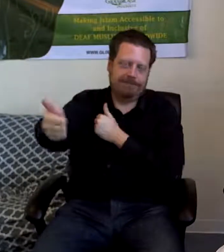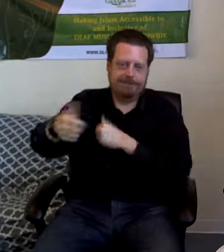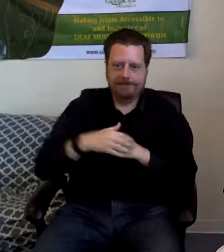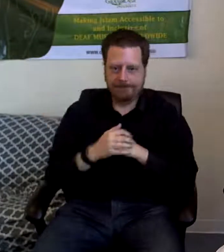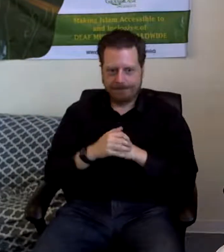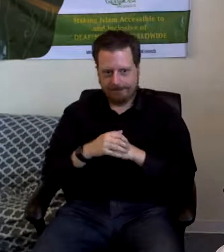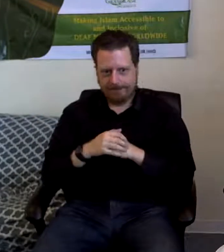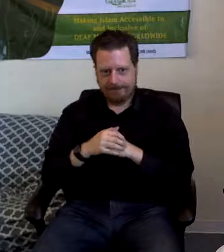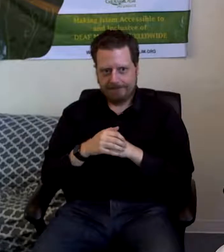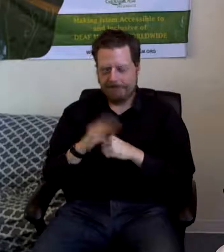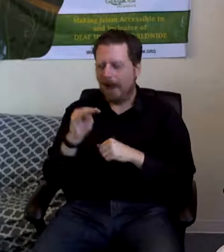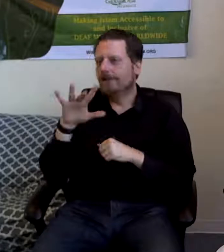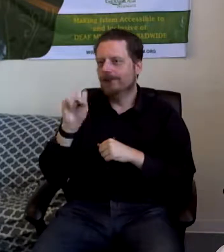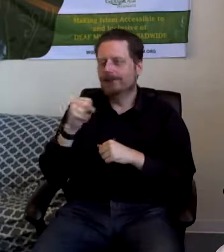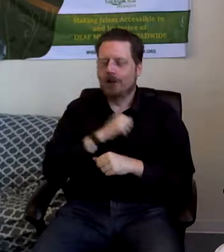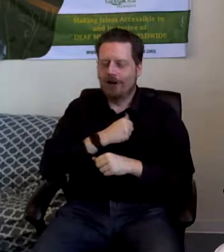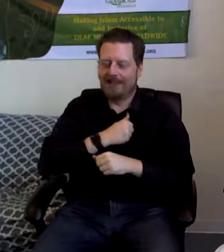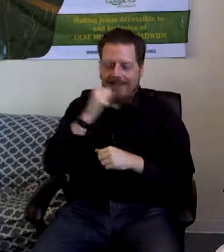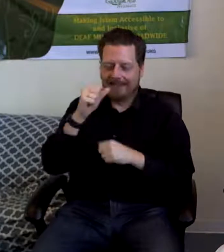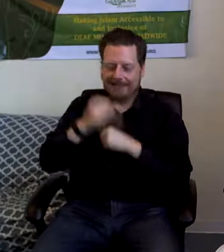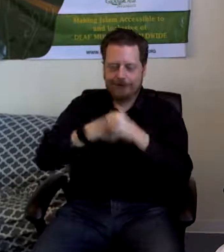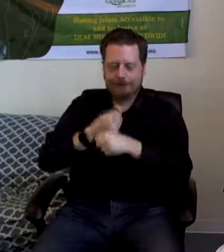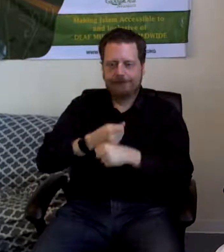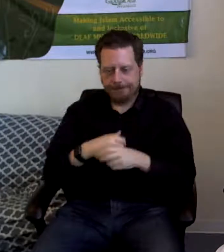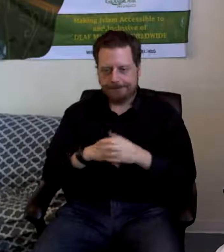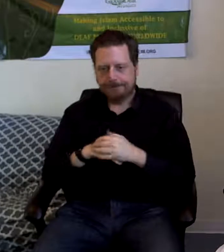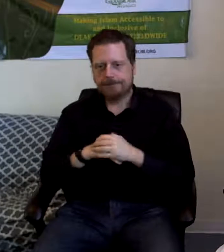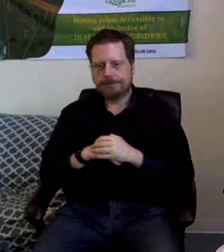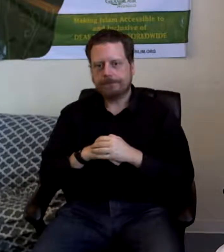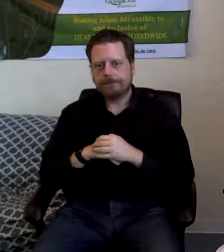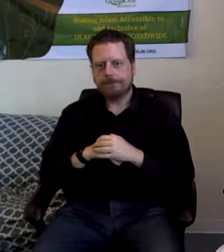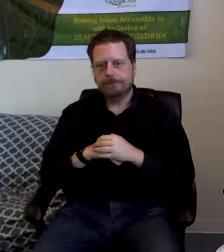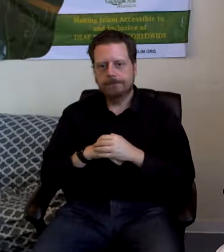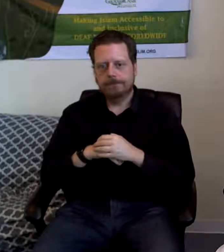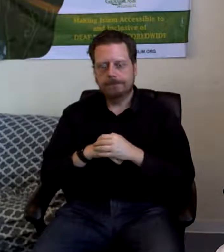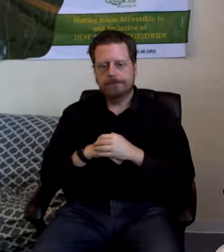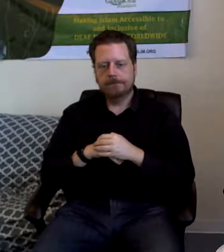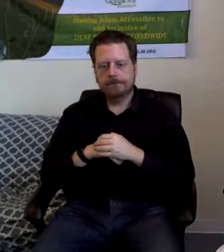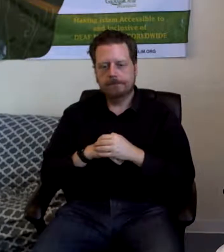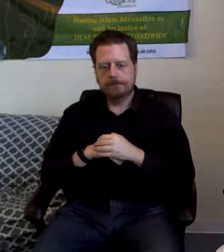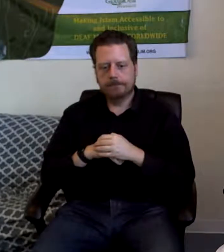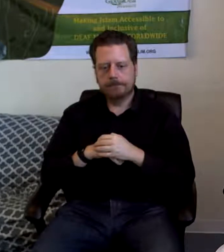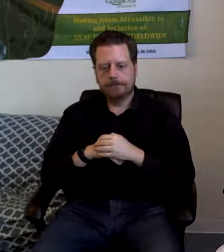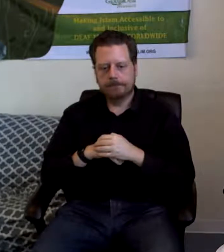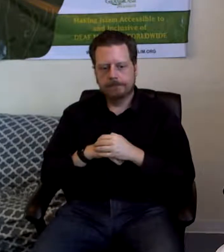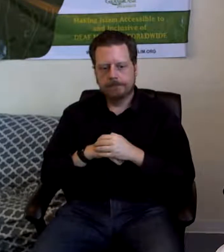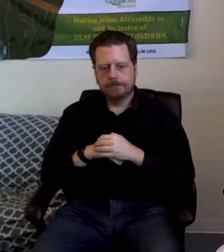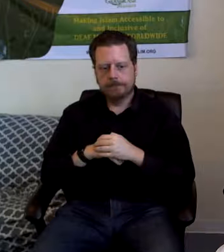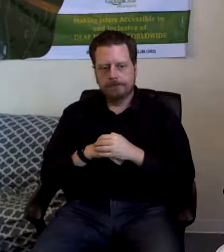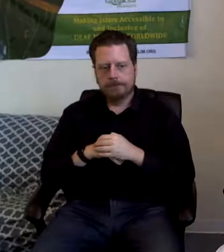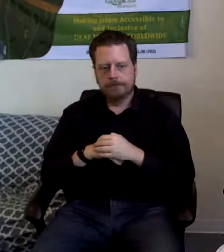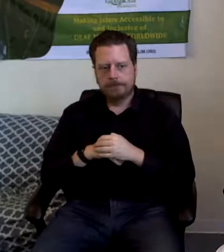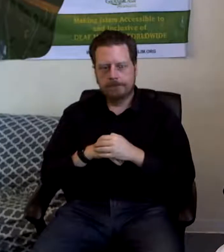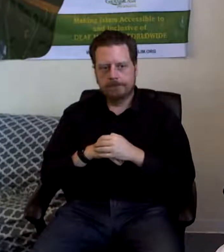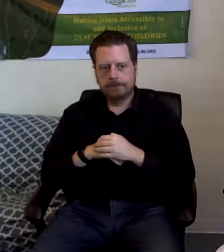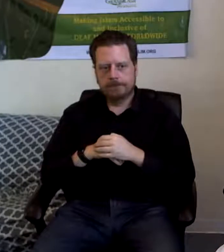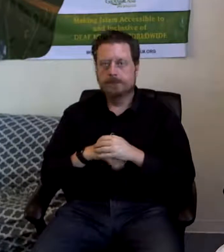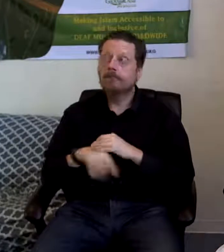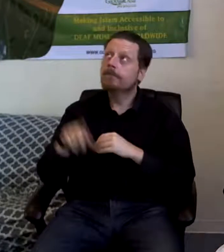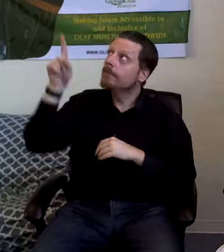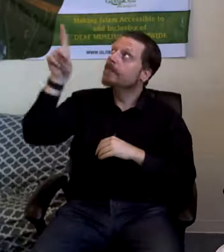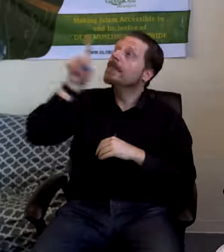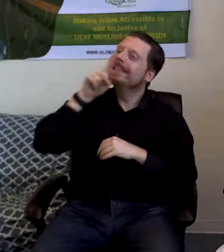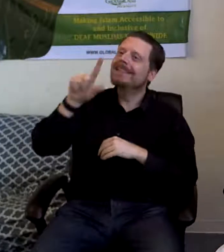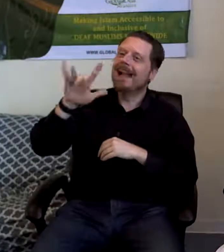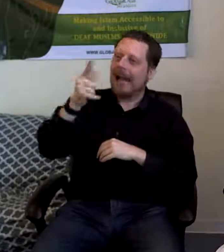93 million miles, I'm sorry. So, Allah is the light of heavens